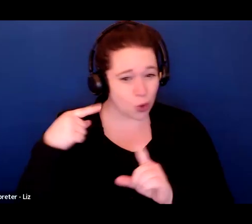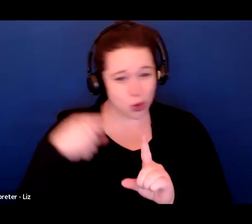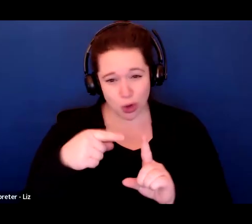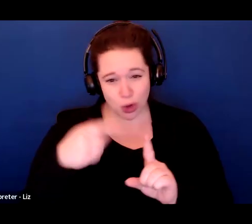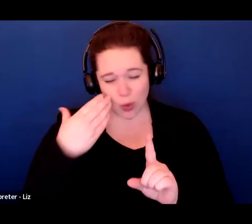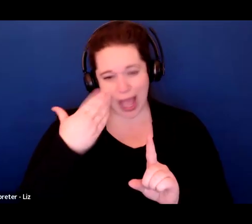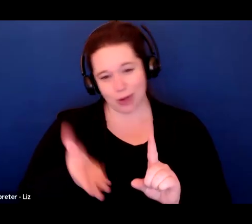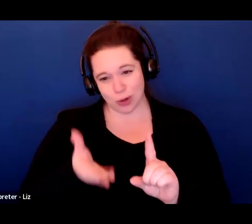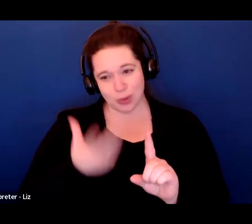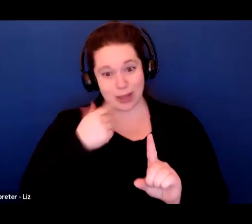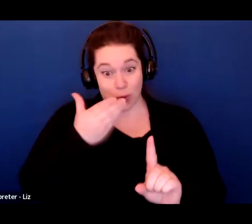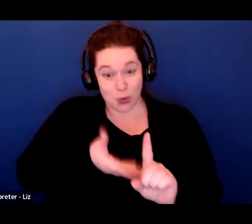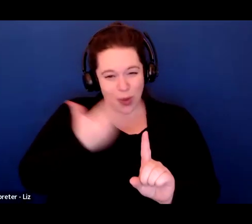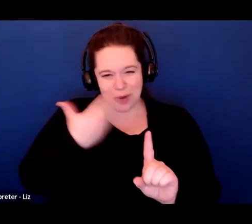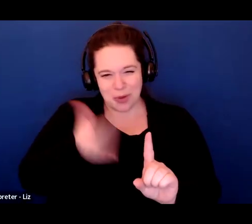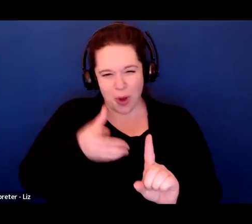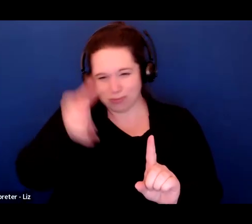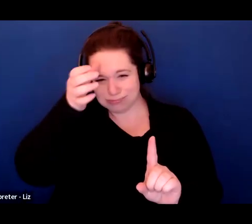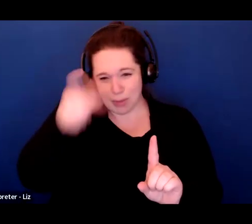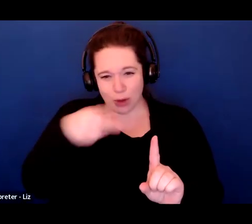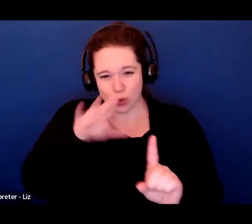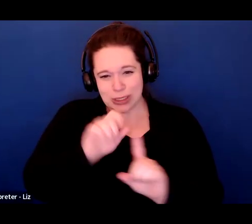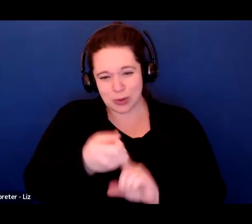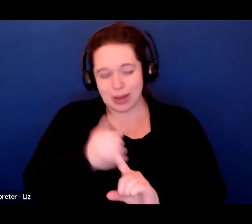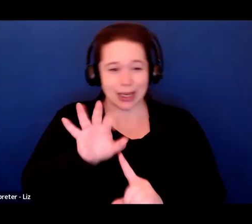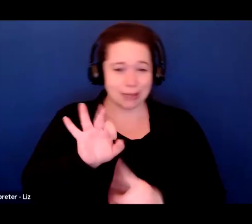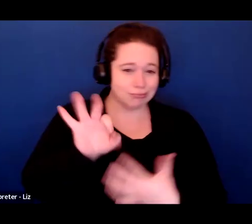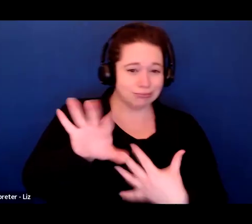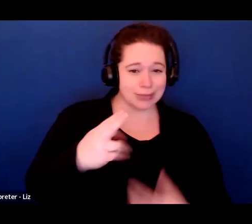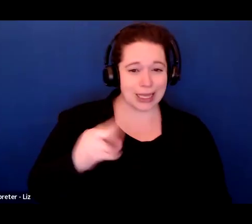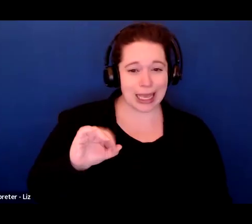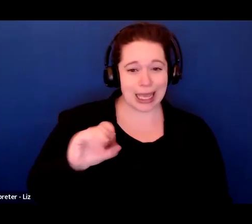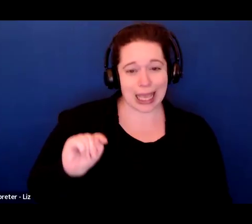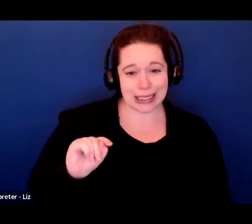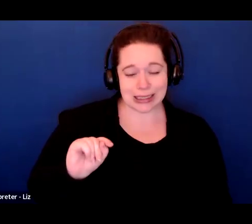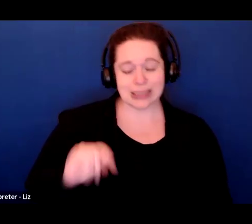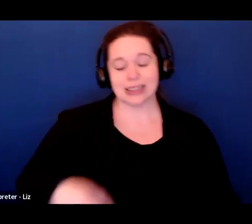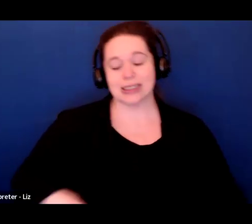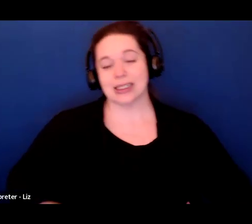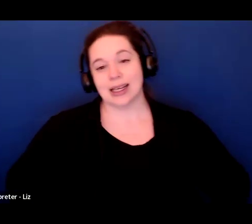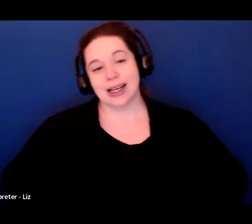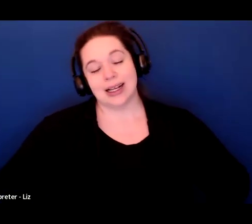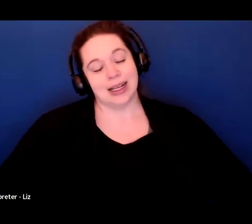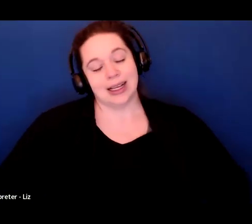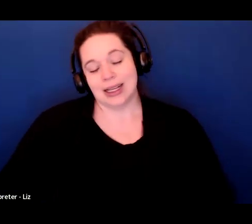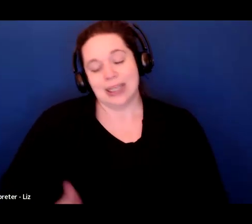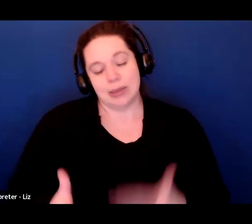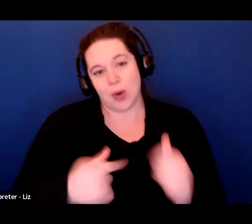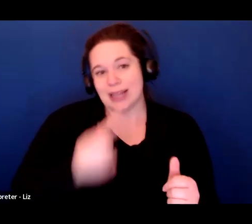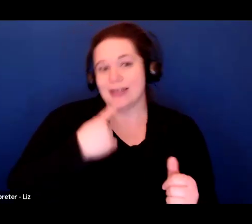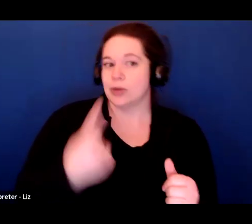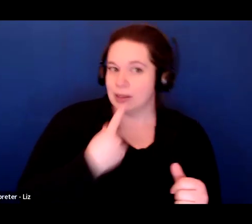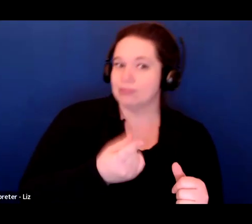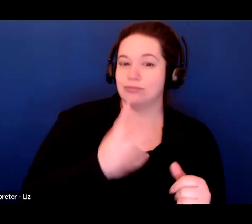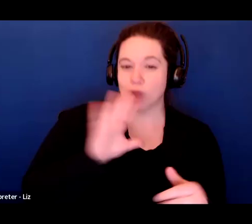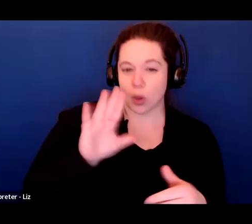And but I can give you hints of, no matter what I say, I always tell people talk to your healthcare